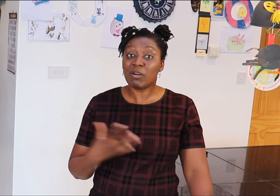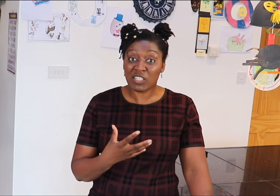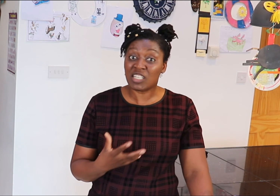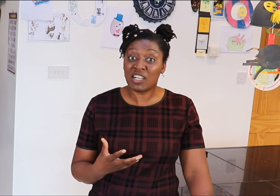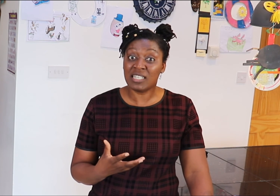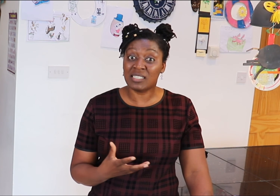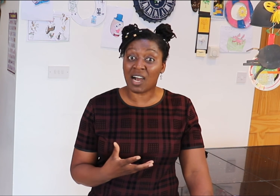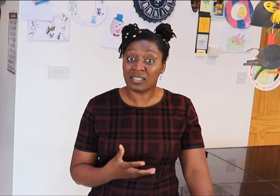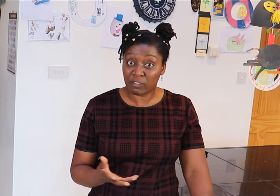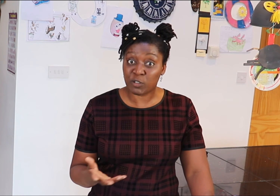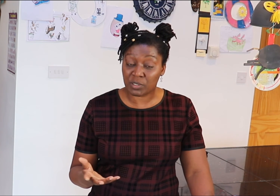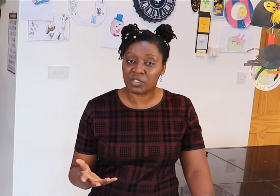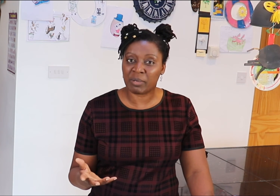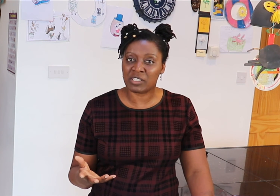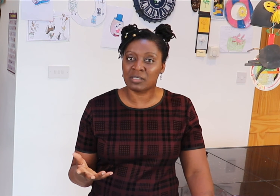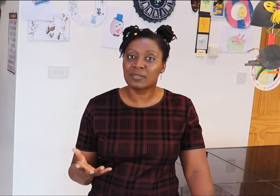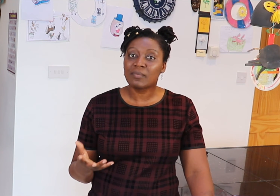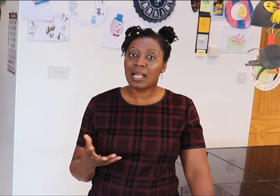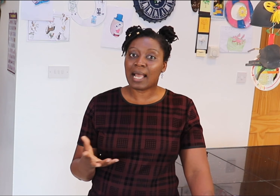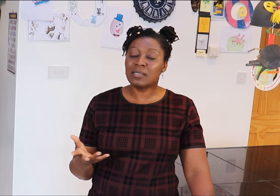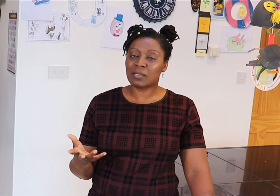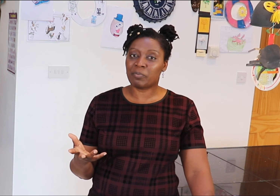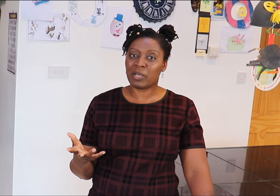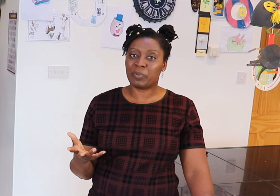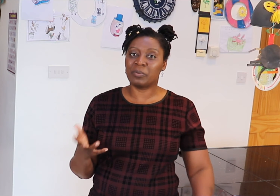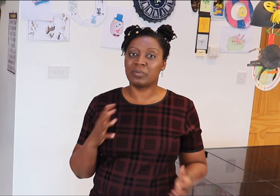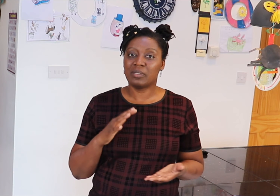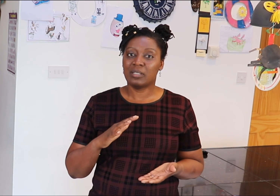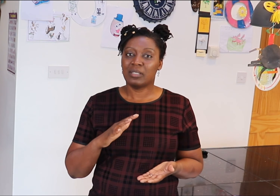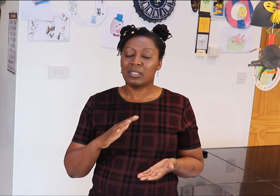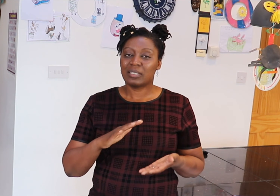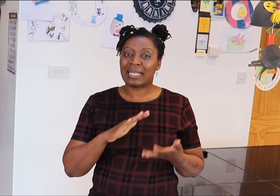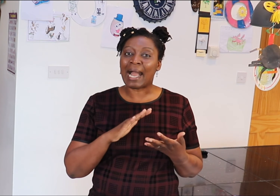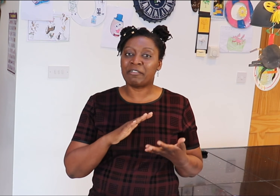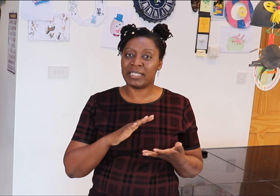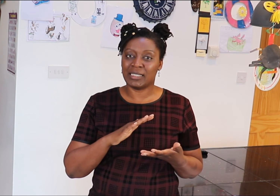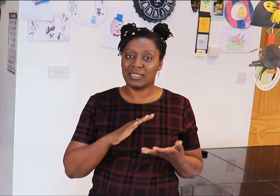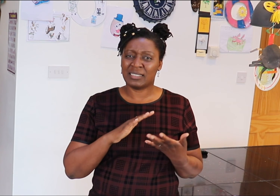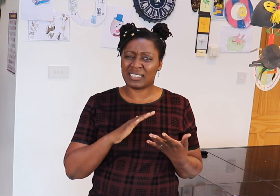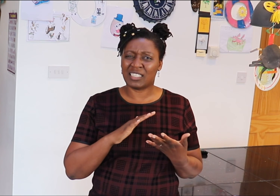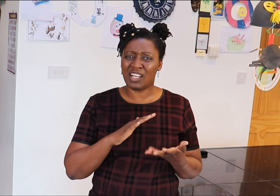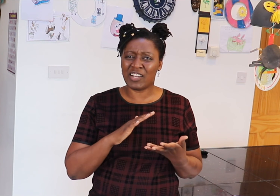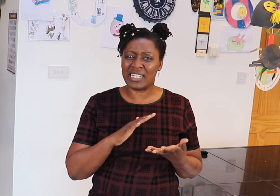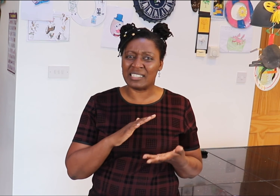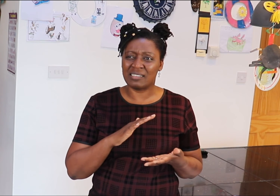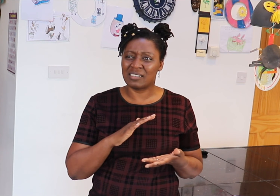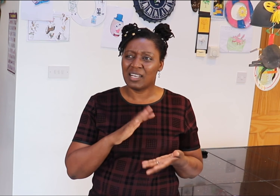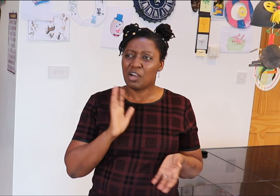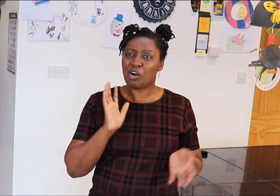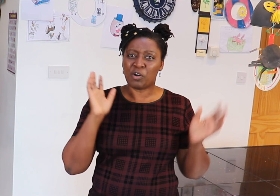these learnings are difficult situations, and some people carry these learnings or